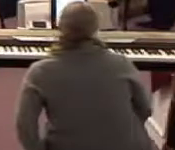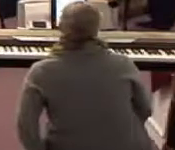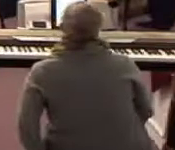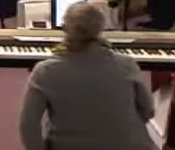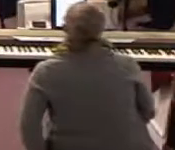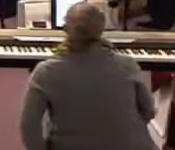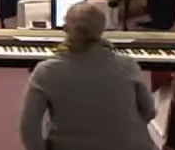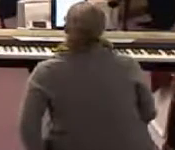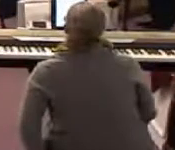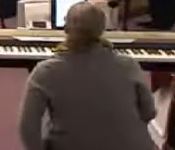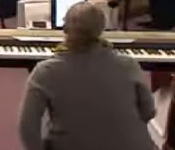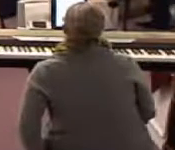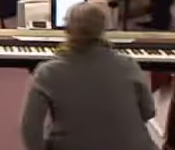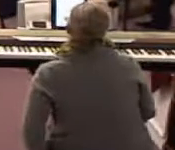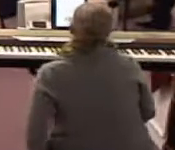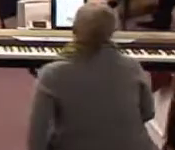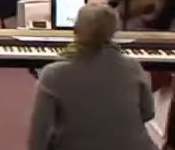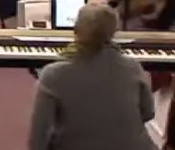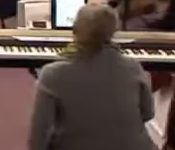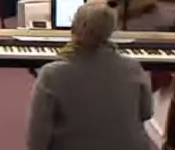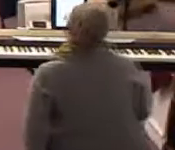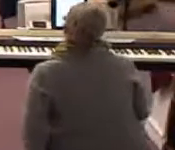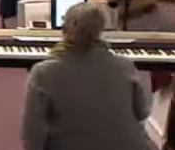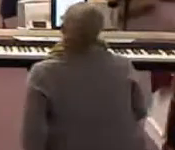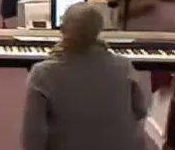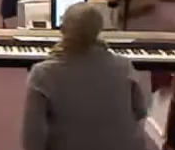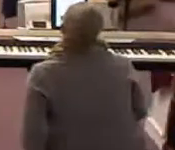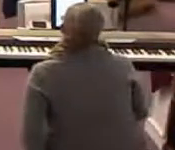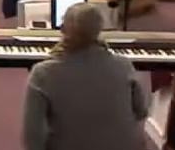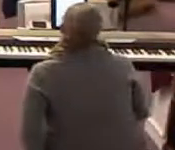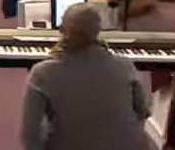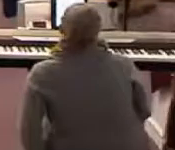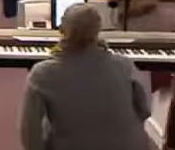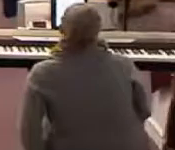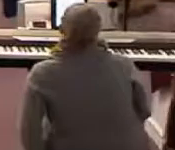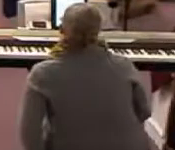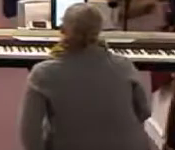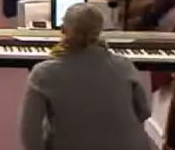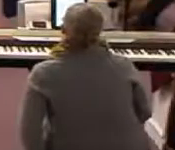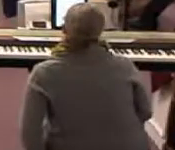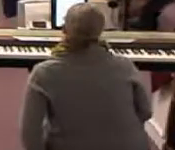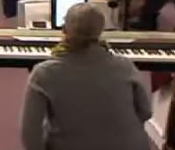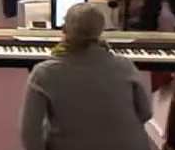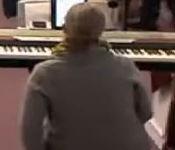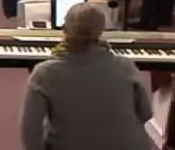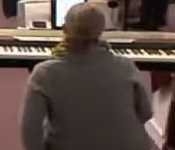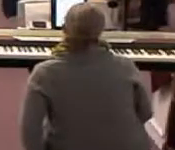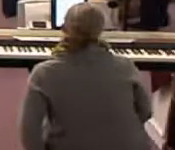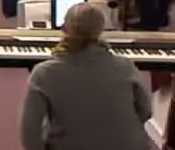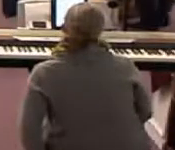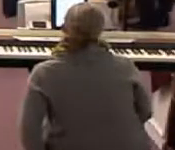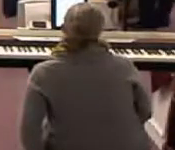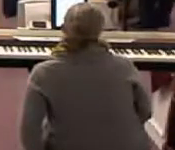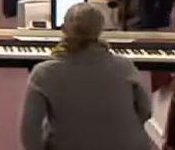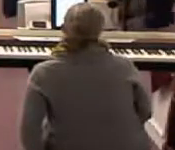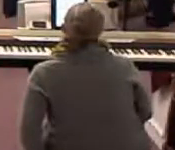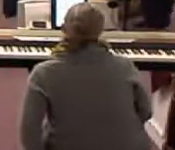Amen? Amen. The Lord has still provided amply for our needs.